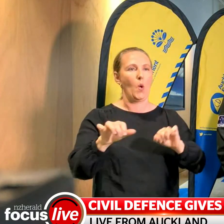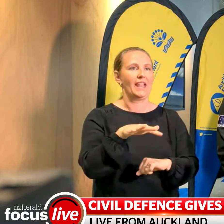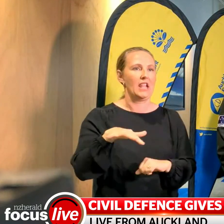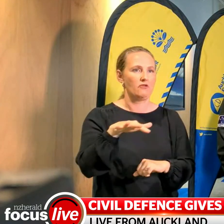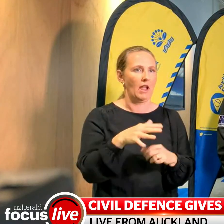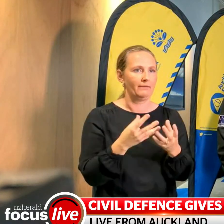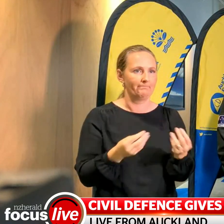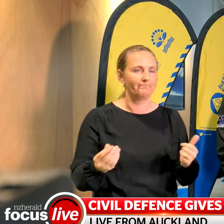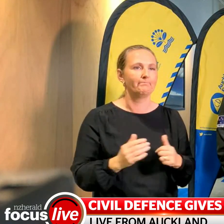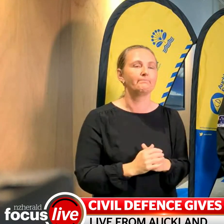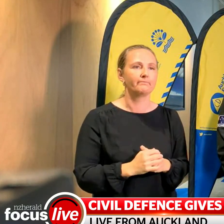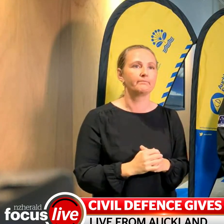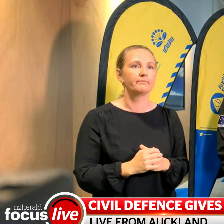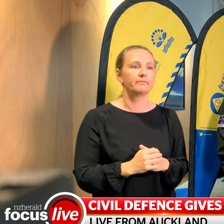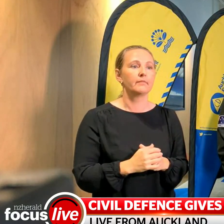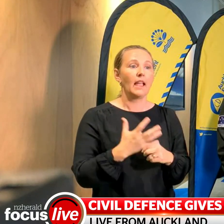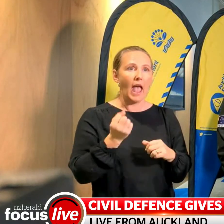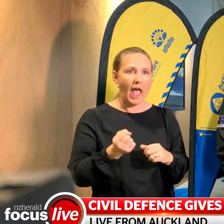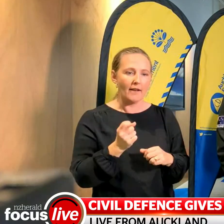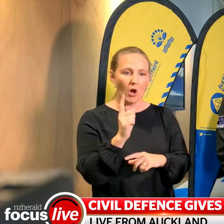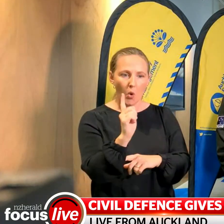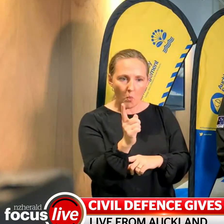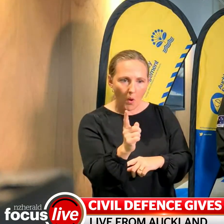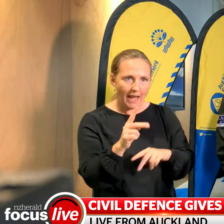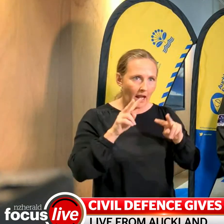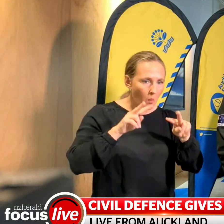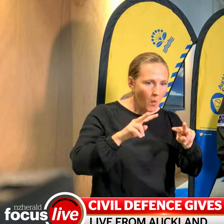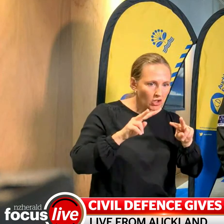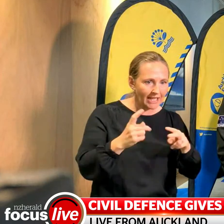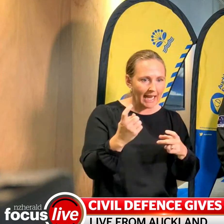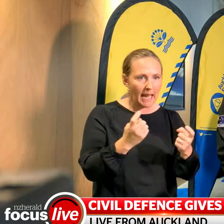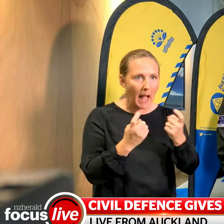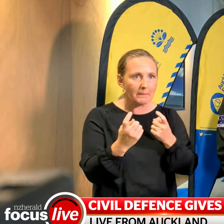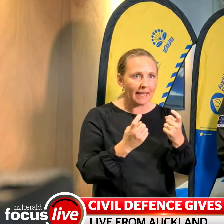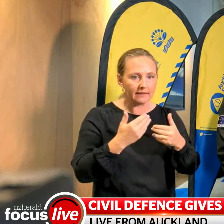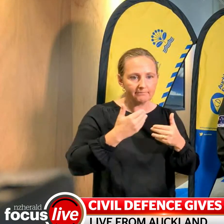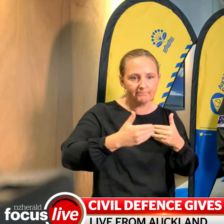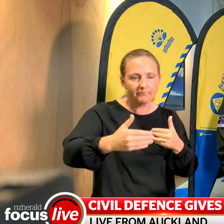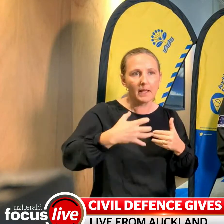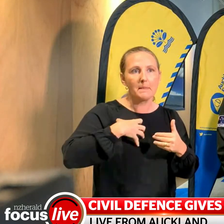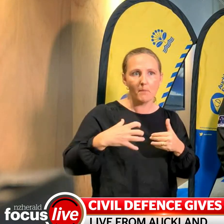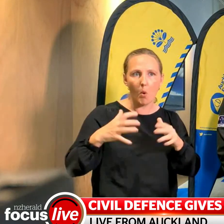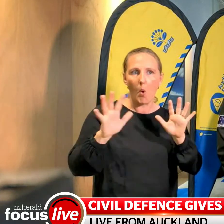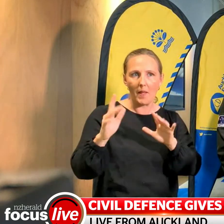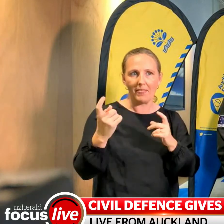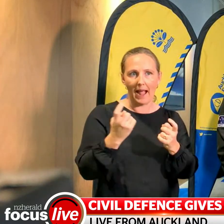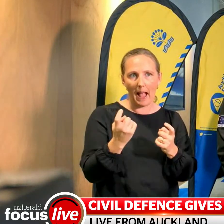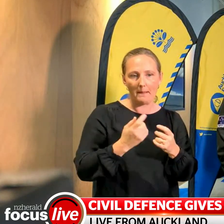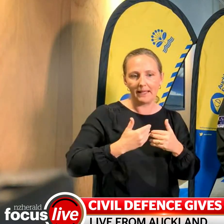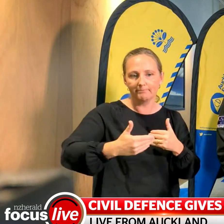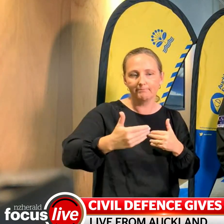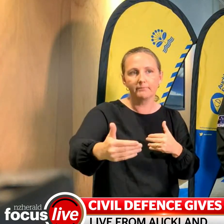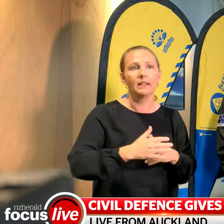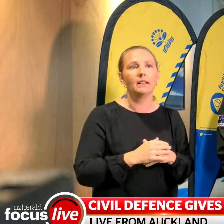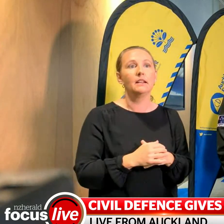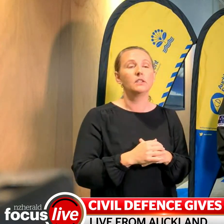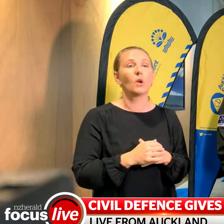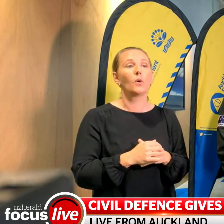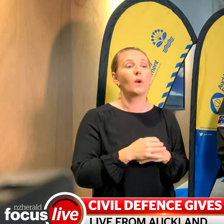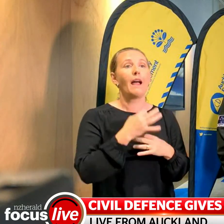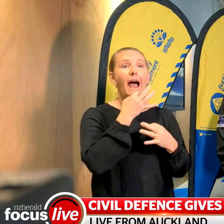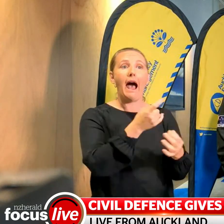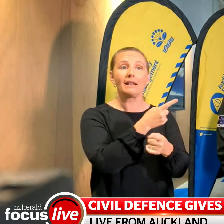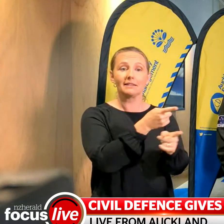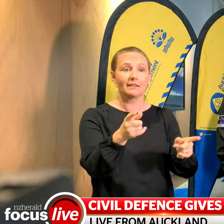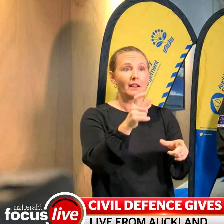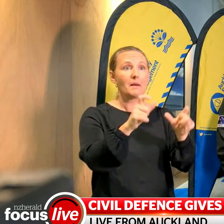are warnings and watches in place in a number of areas in coming days. So we continue to advise the public, please stay abreast